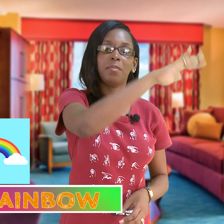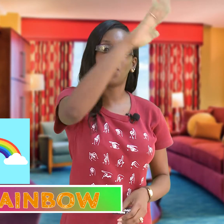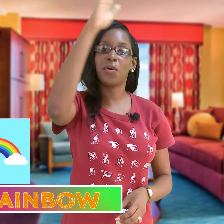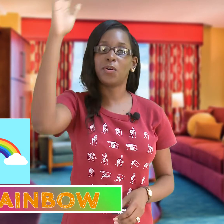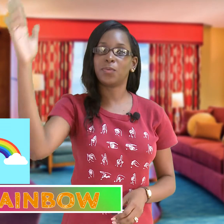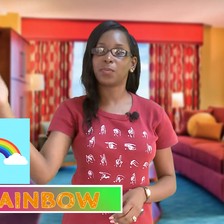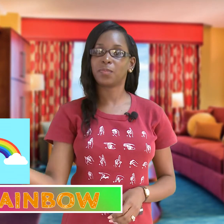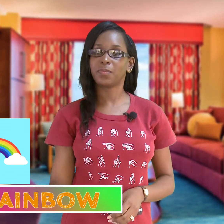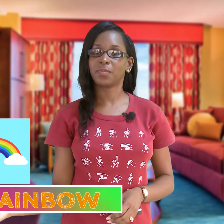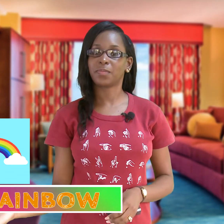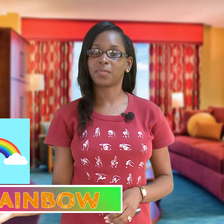rainbow,